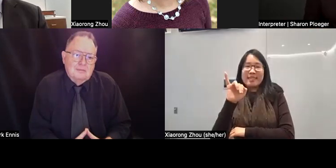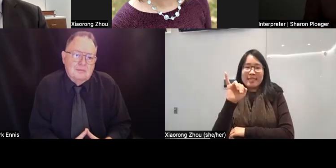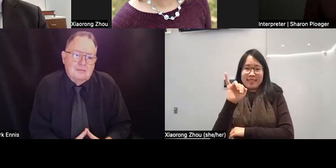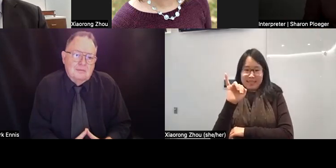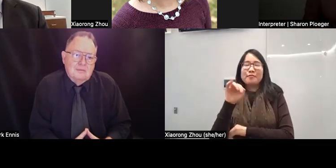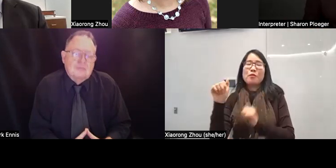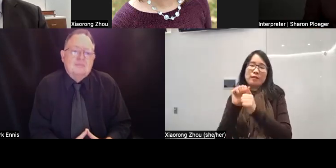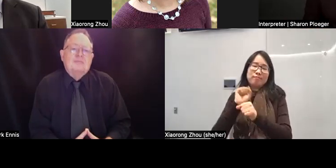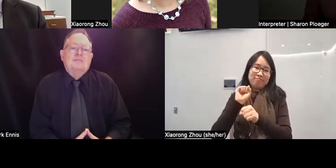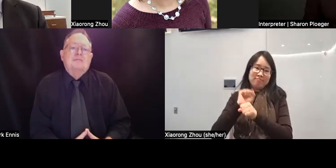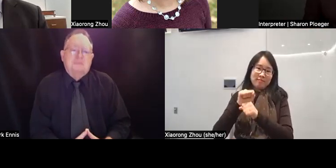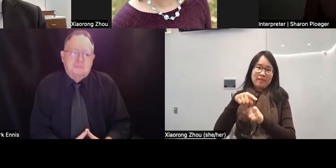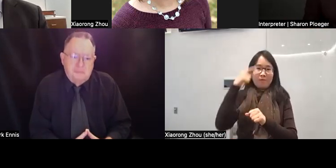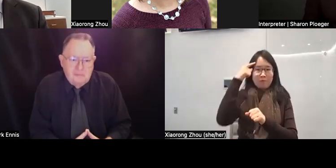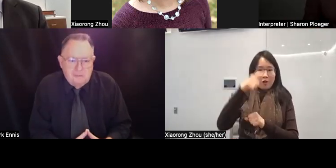Sherry,